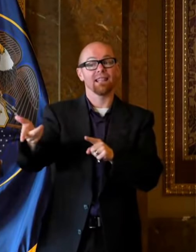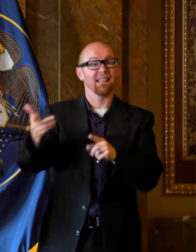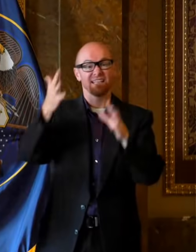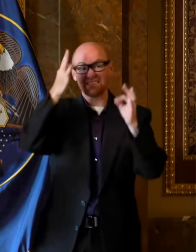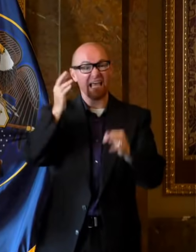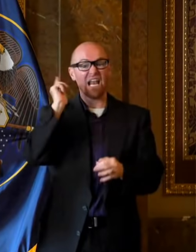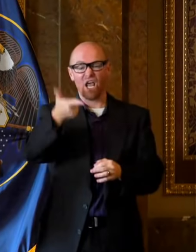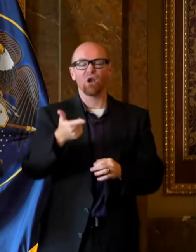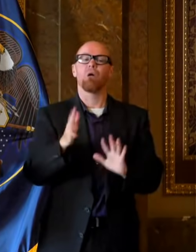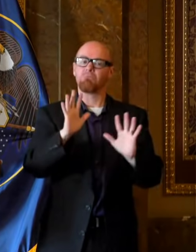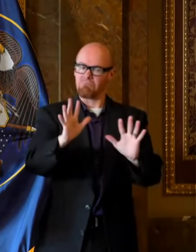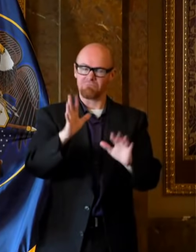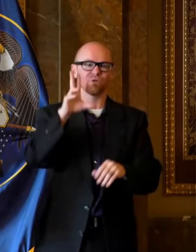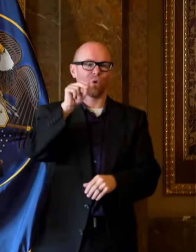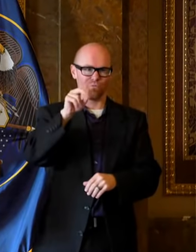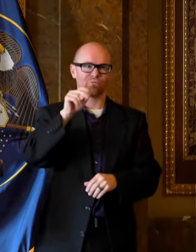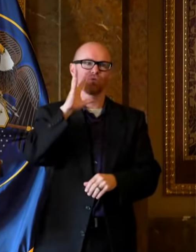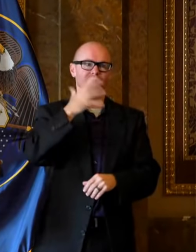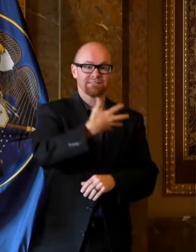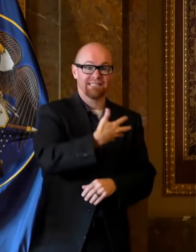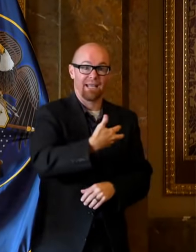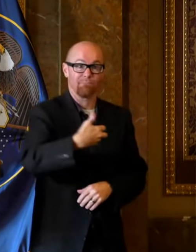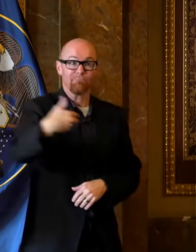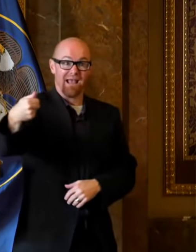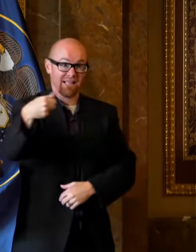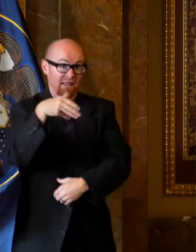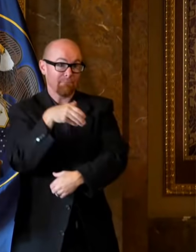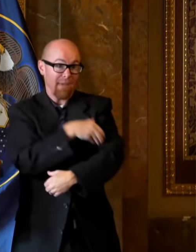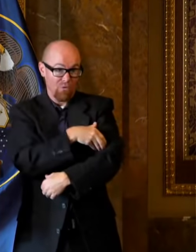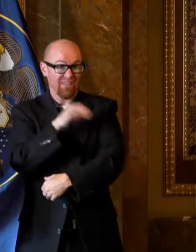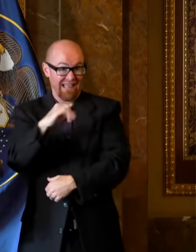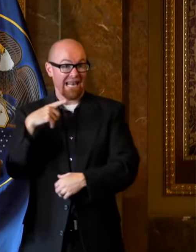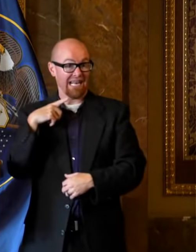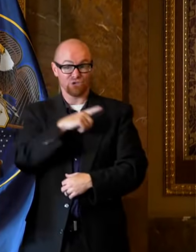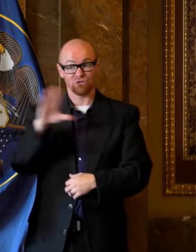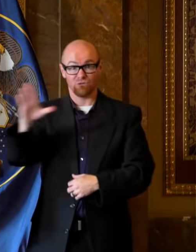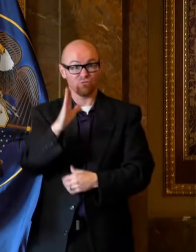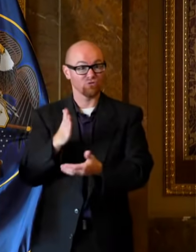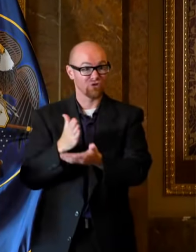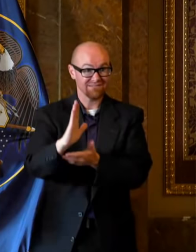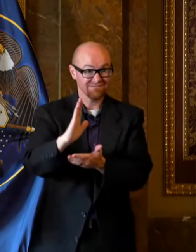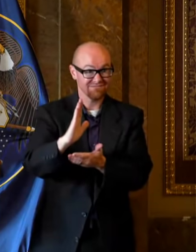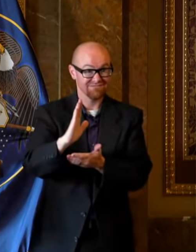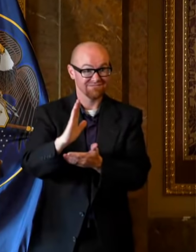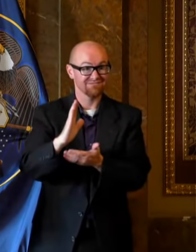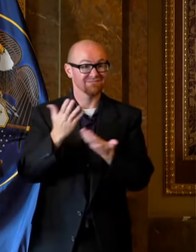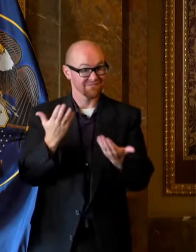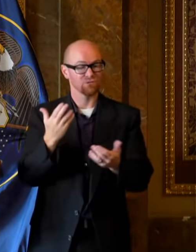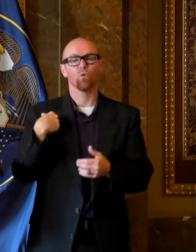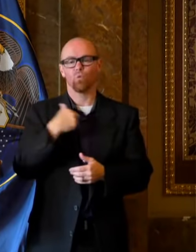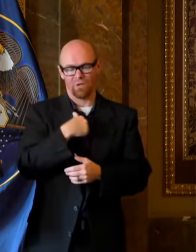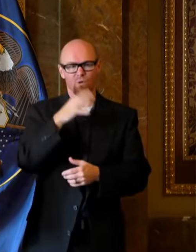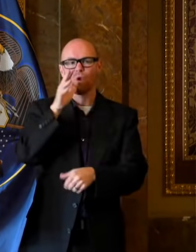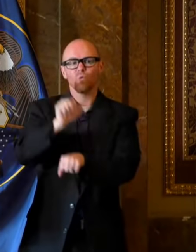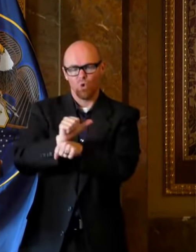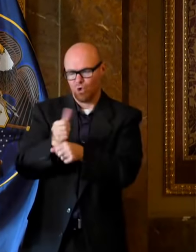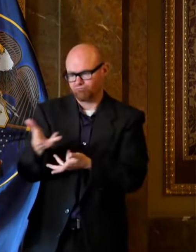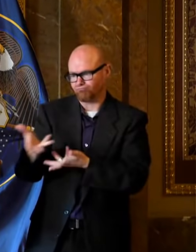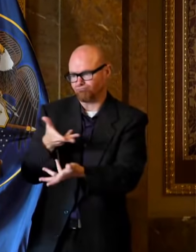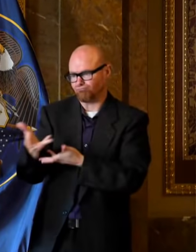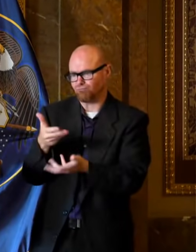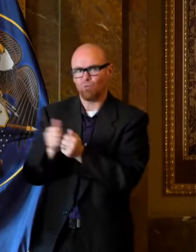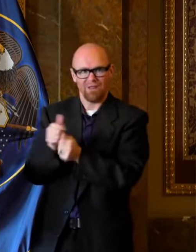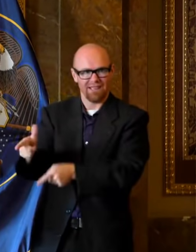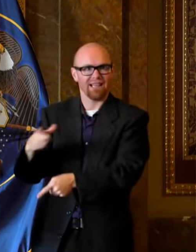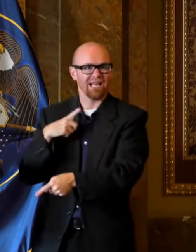that balance and pull some of that back. And so we will work with them. We have to work